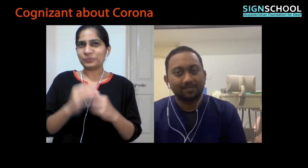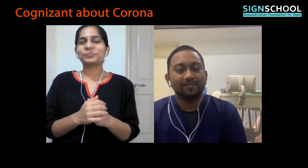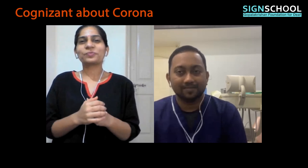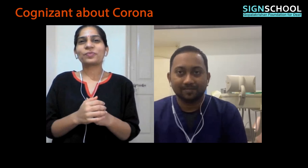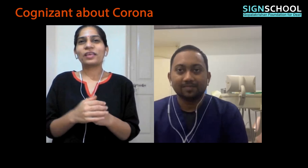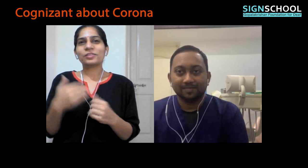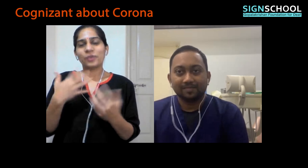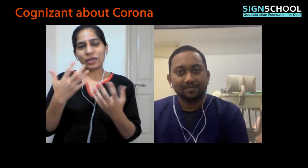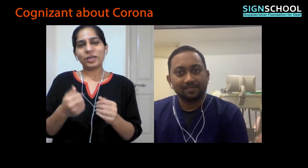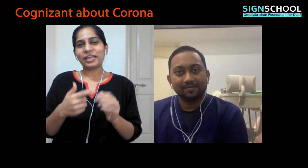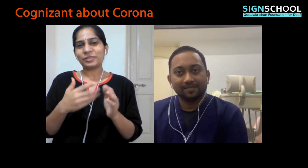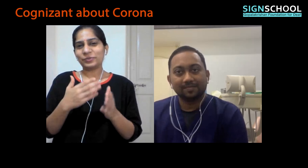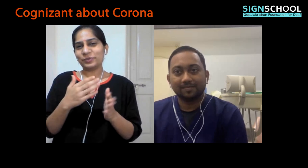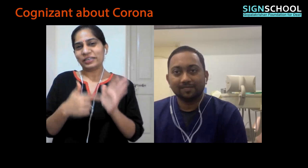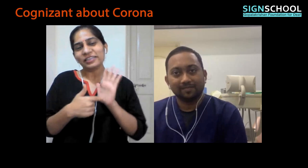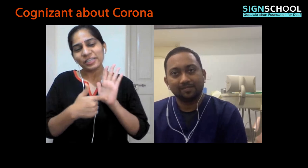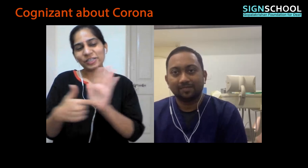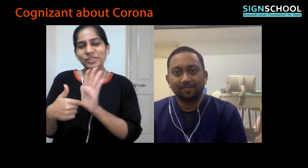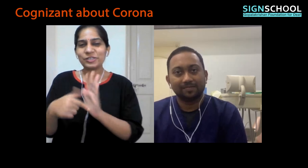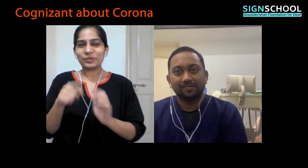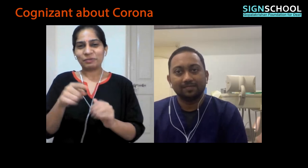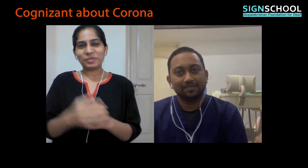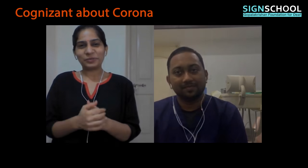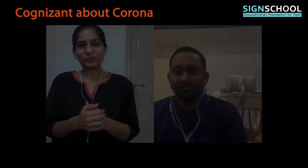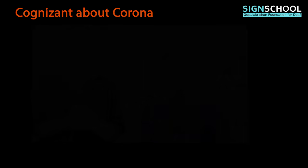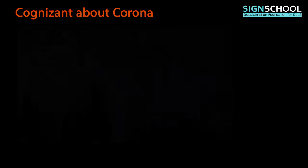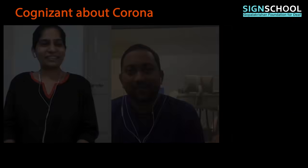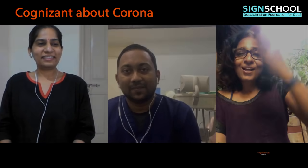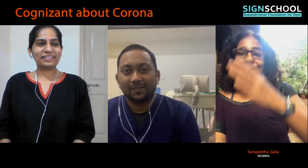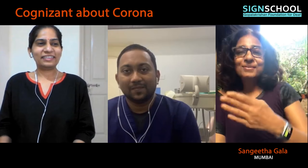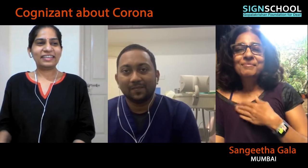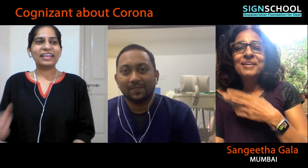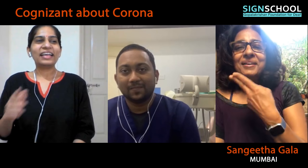interview. So I would like to show them to you.